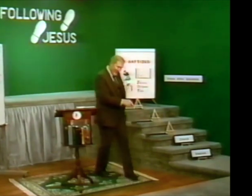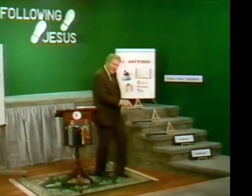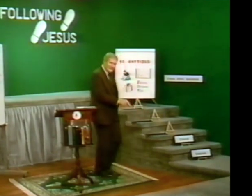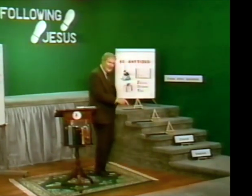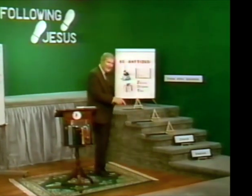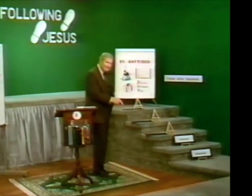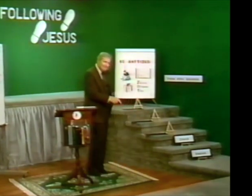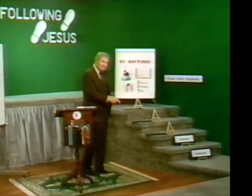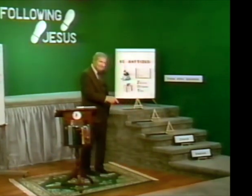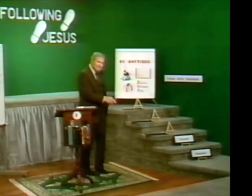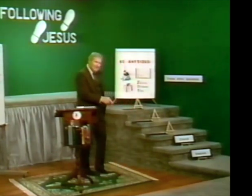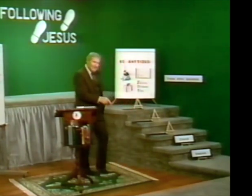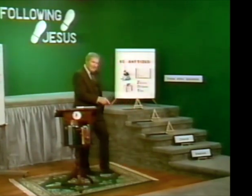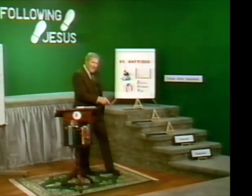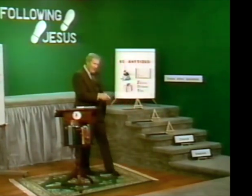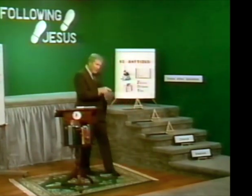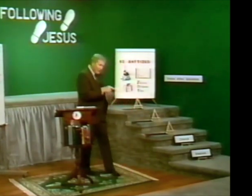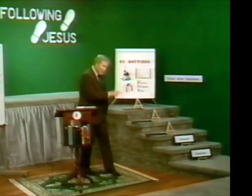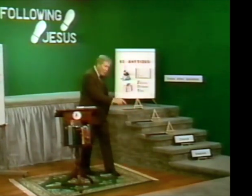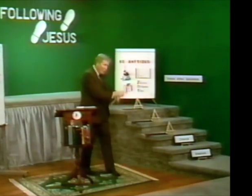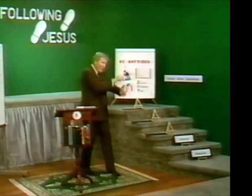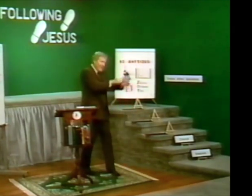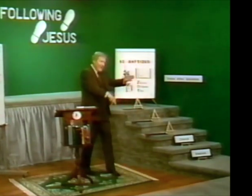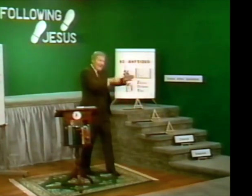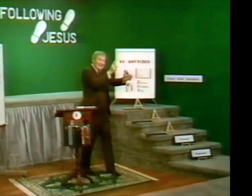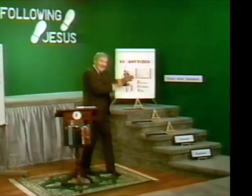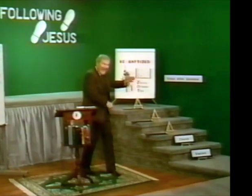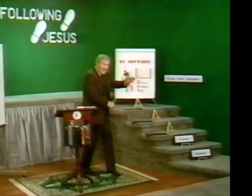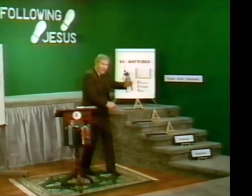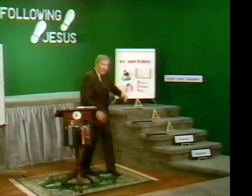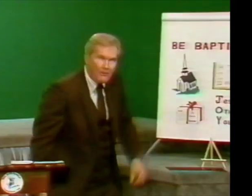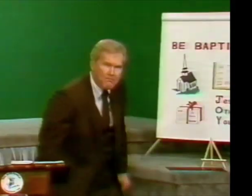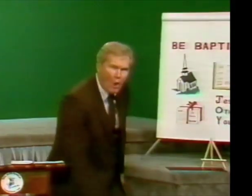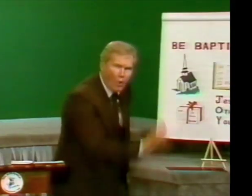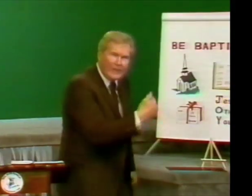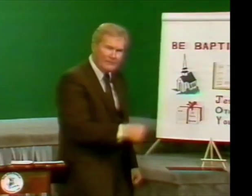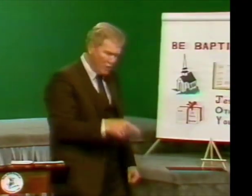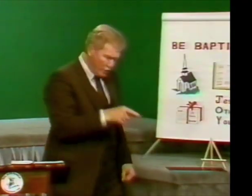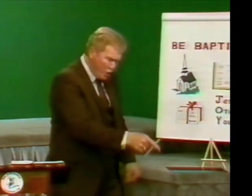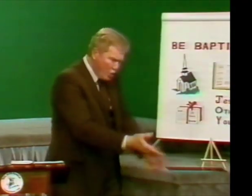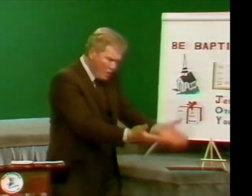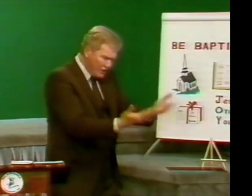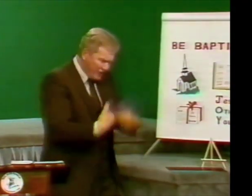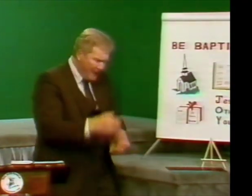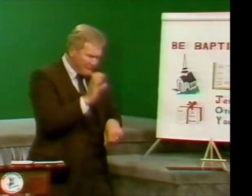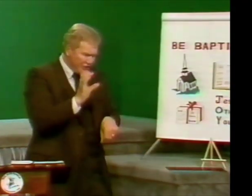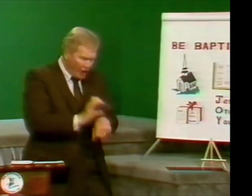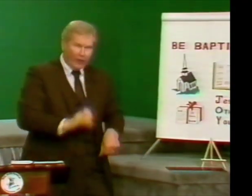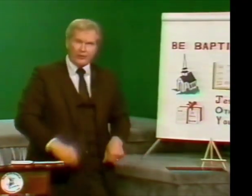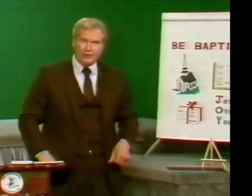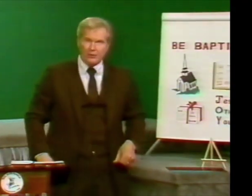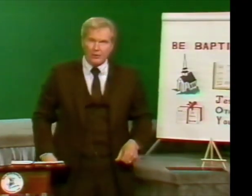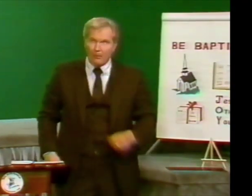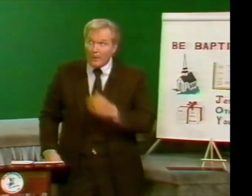looked at him. I said, you cancel bowling. You come to church. Boy, he